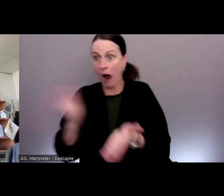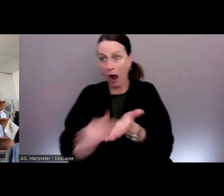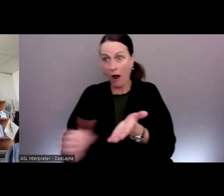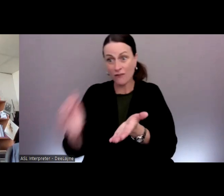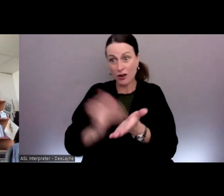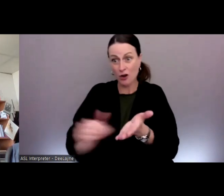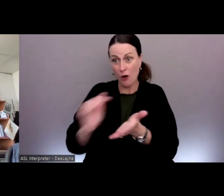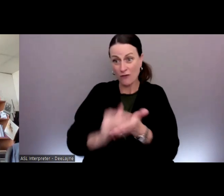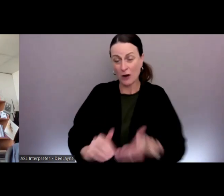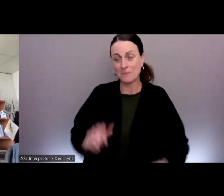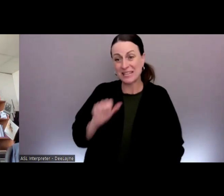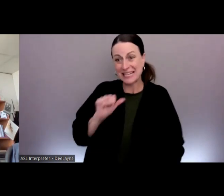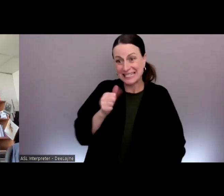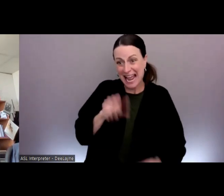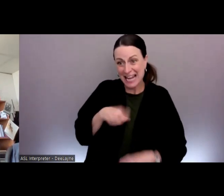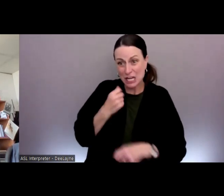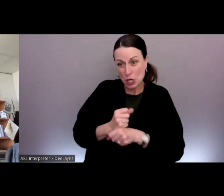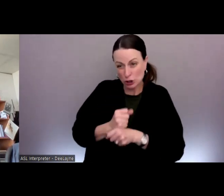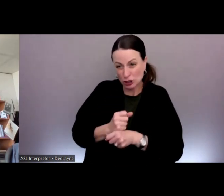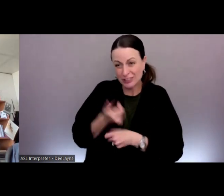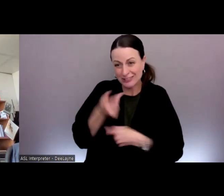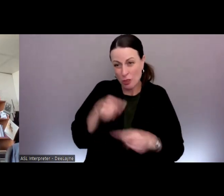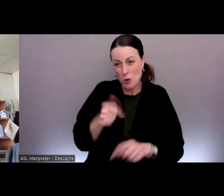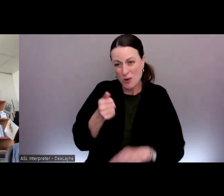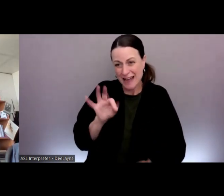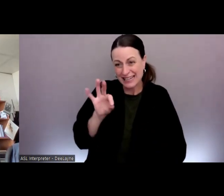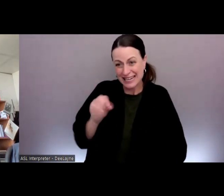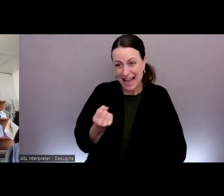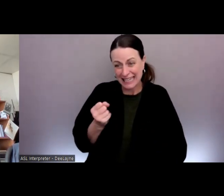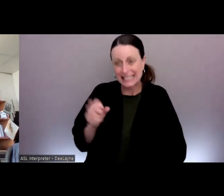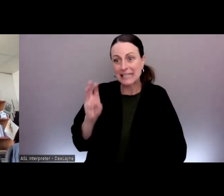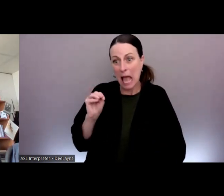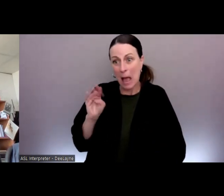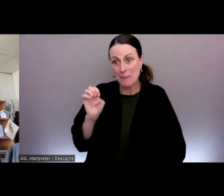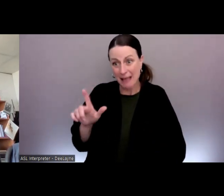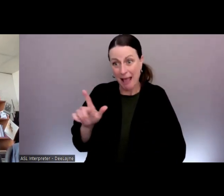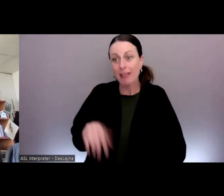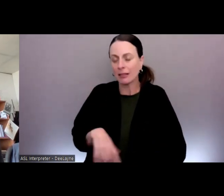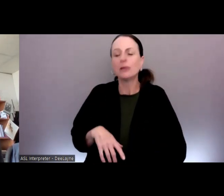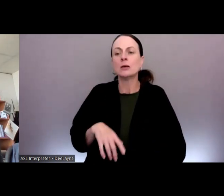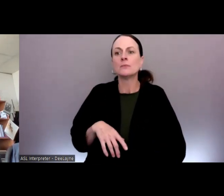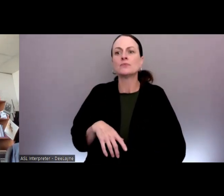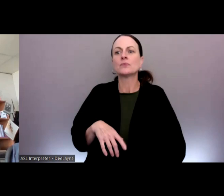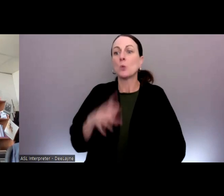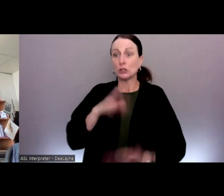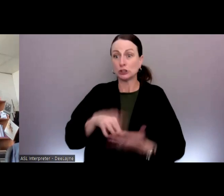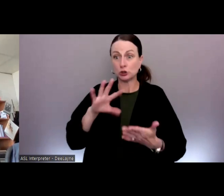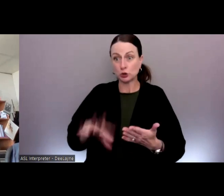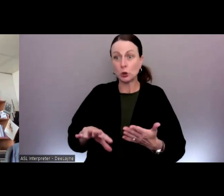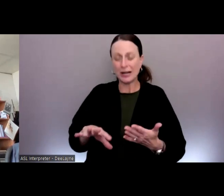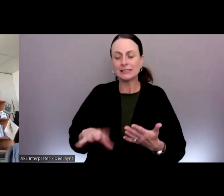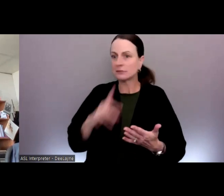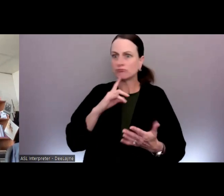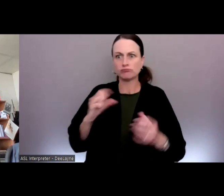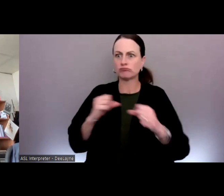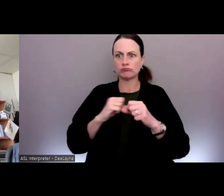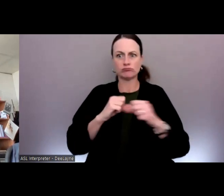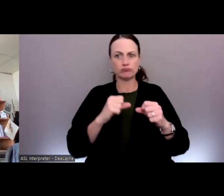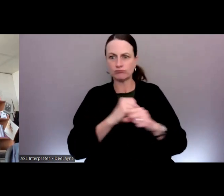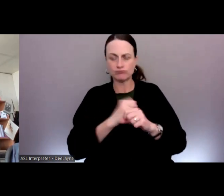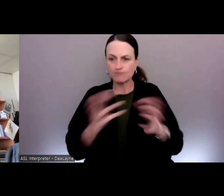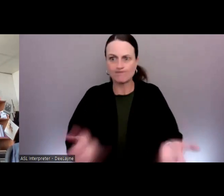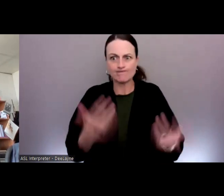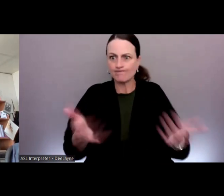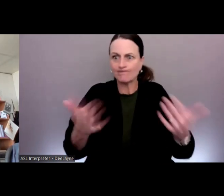10 consecutive years throughout the 90s at McGill, with students taking it upon themselves to work with members of local Black